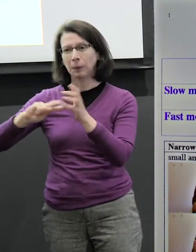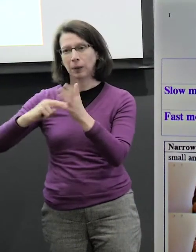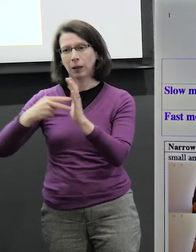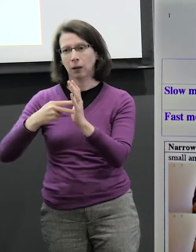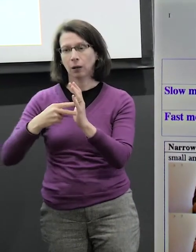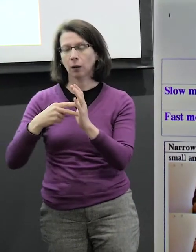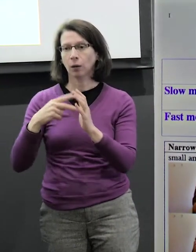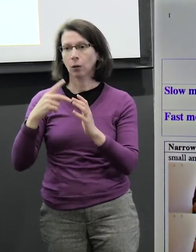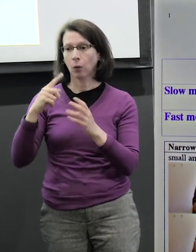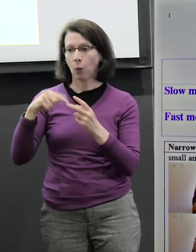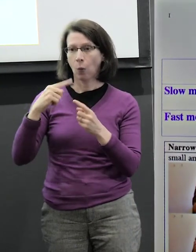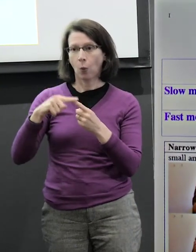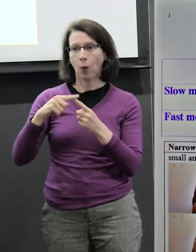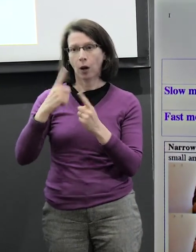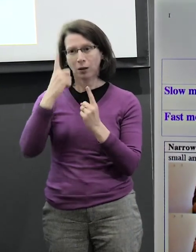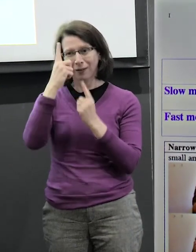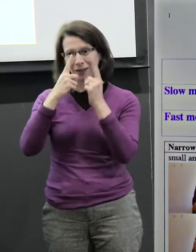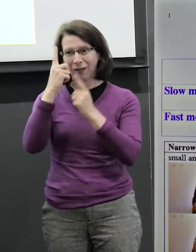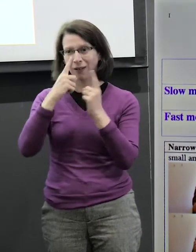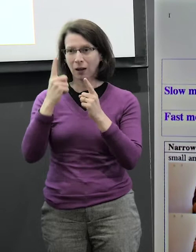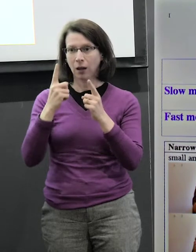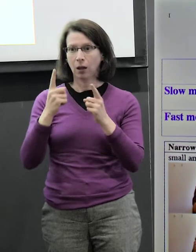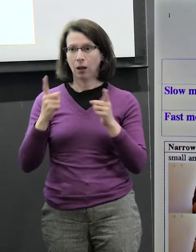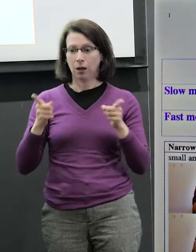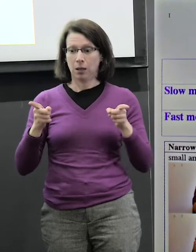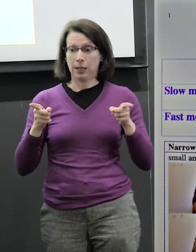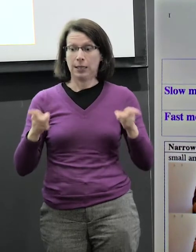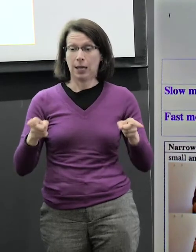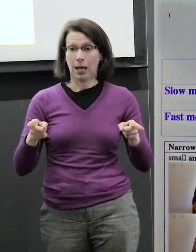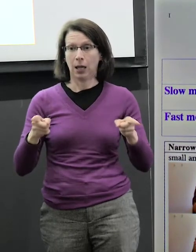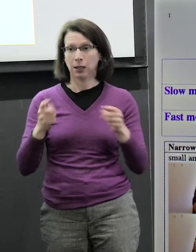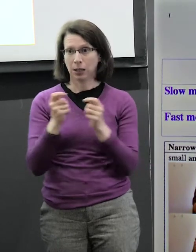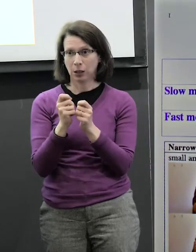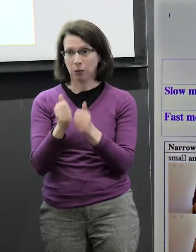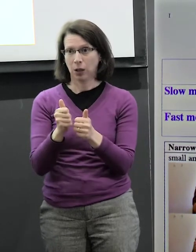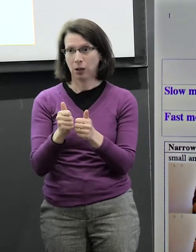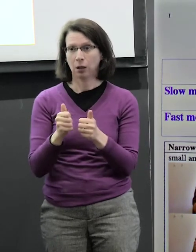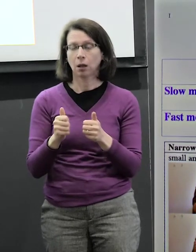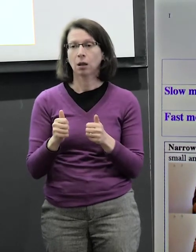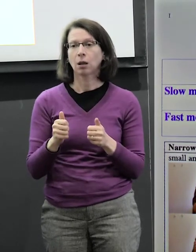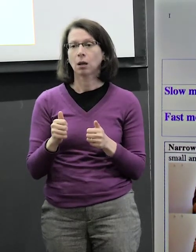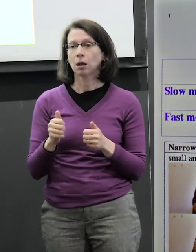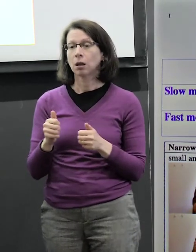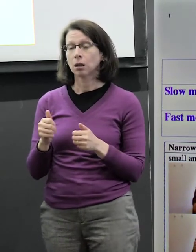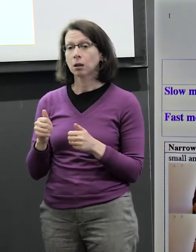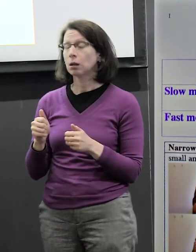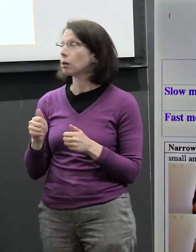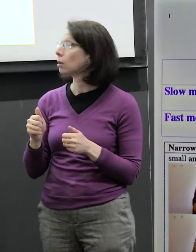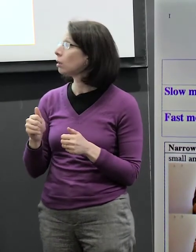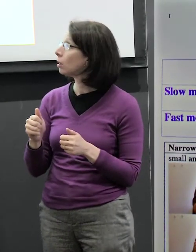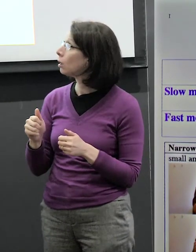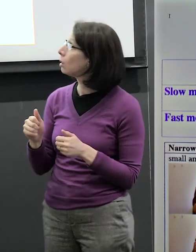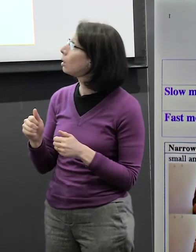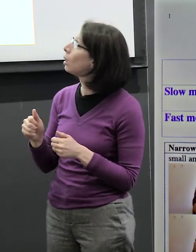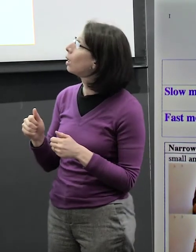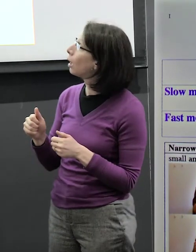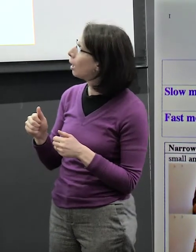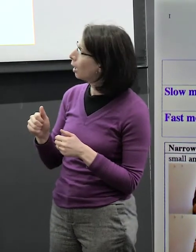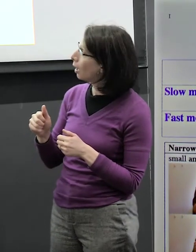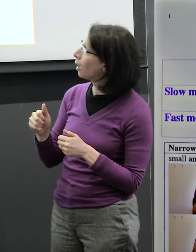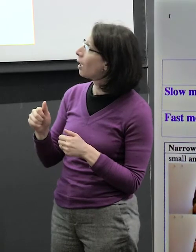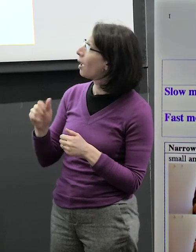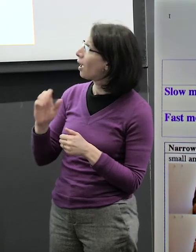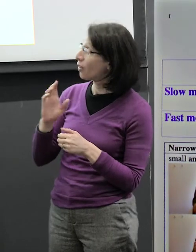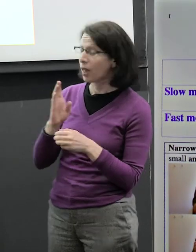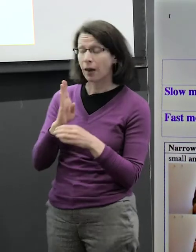these two parameters in terms of speed, these three parameters in terms of breadth, and there could be all sorts of intermediate